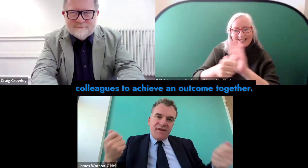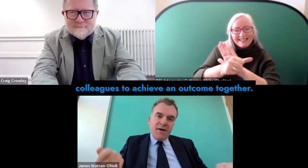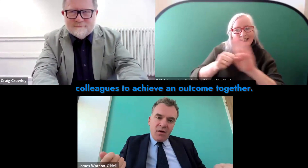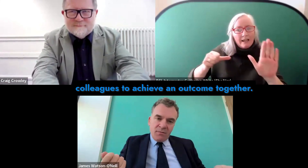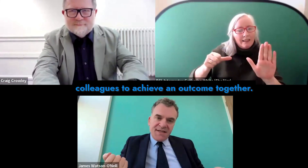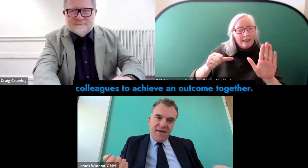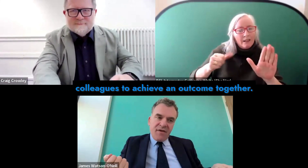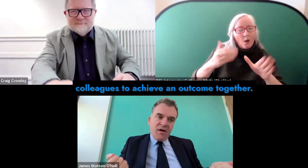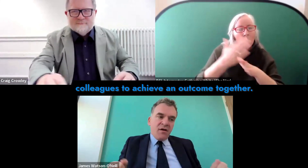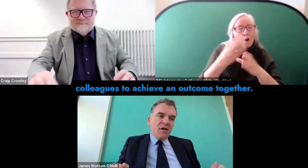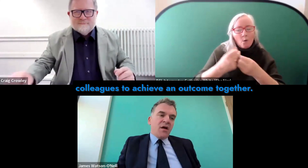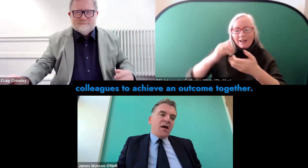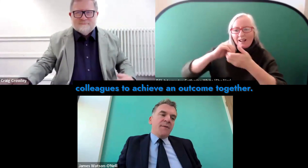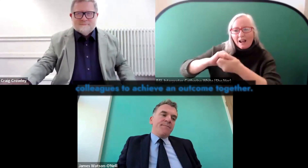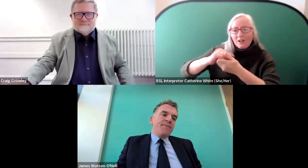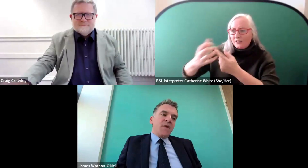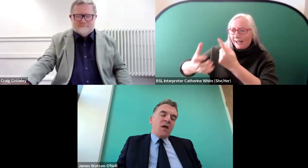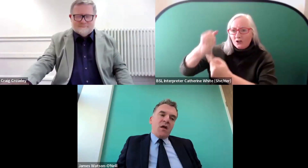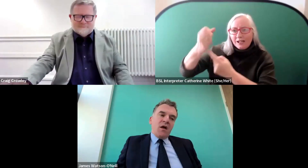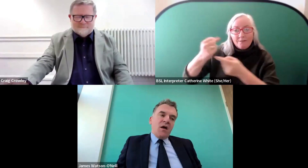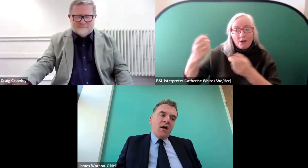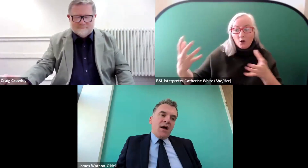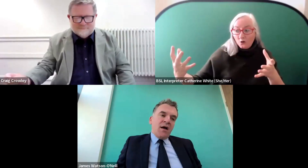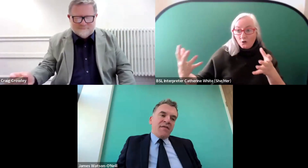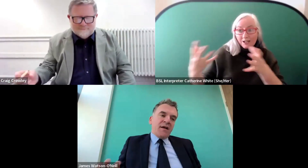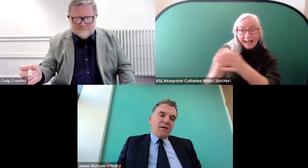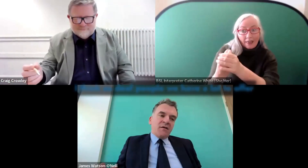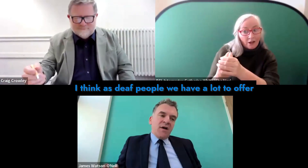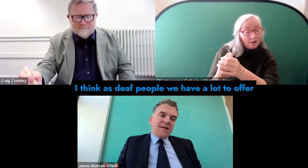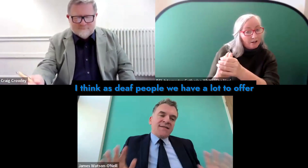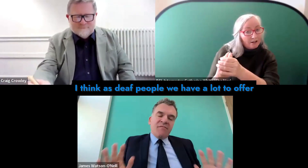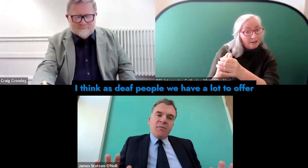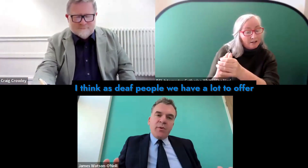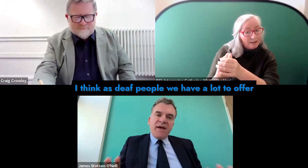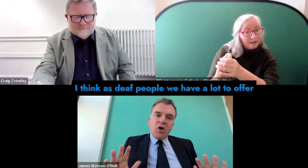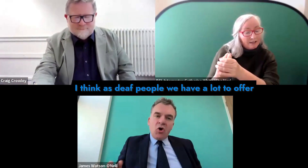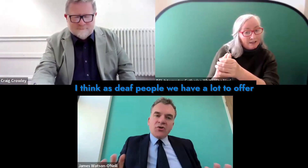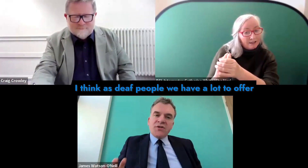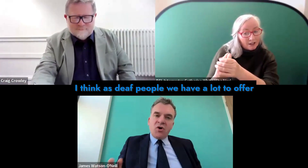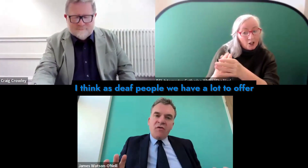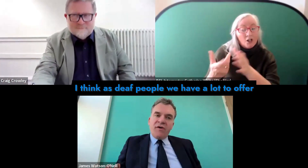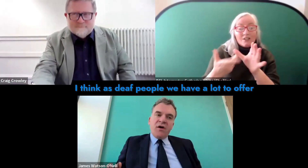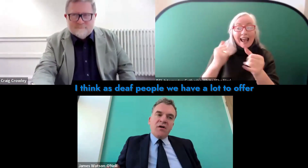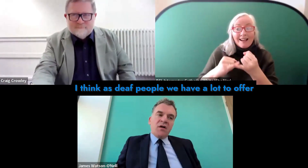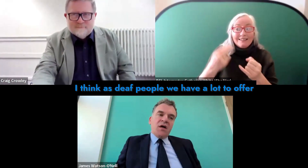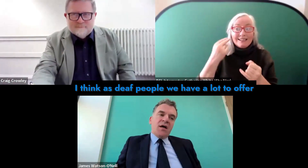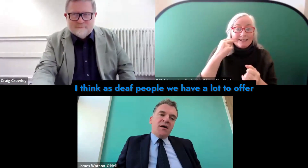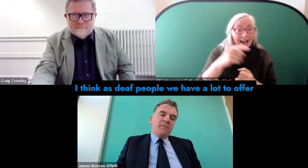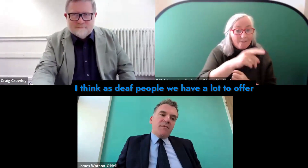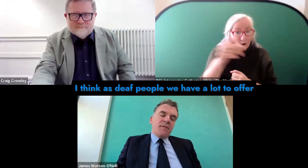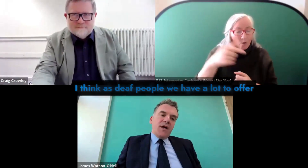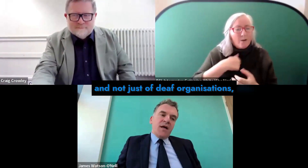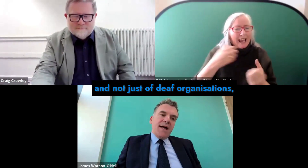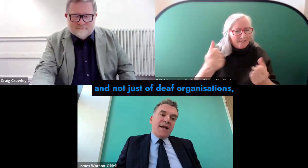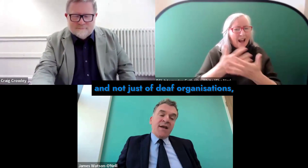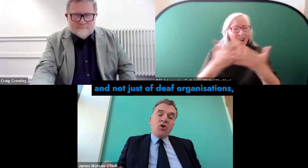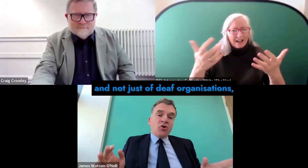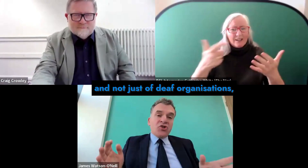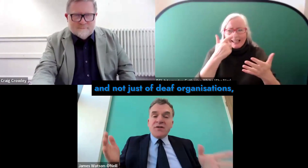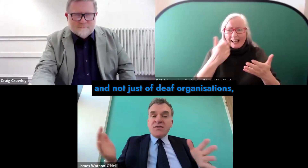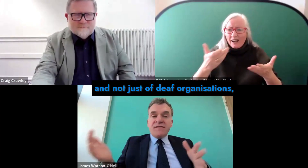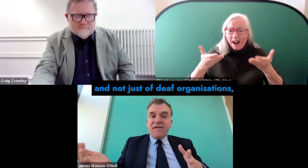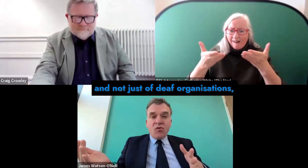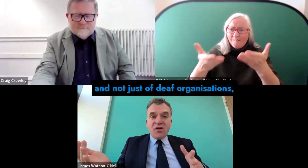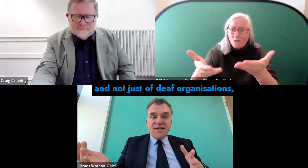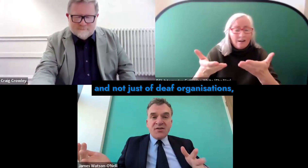with colleagues to achieve an outcome together. I think as deaf people, we have a lot to offer,